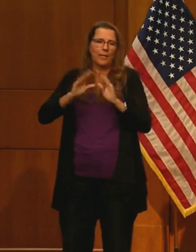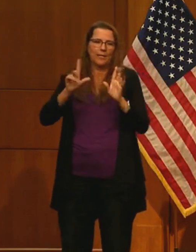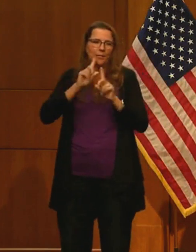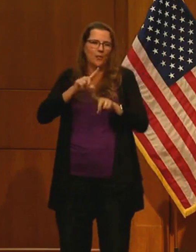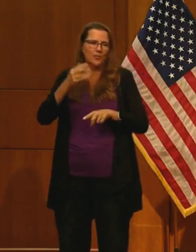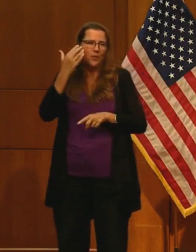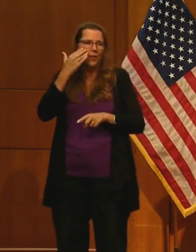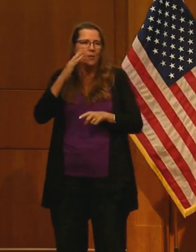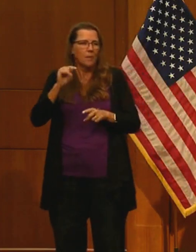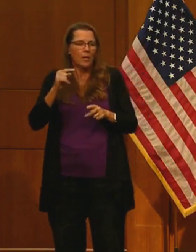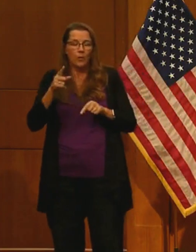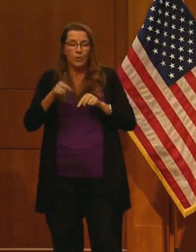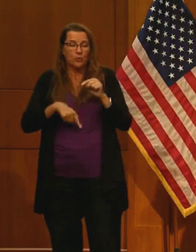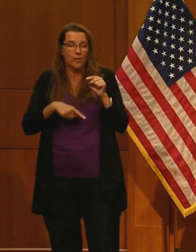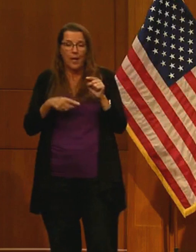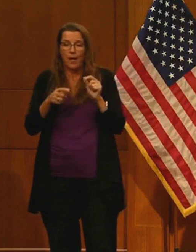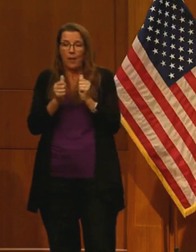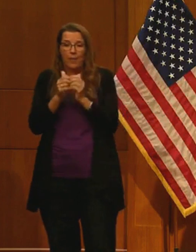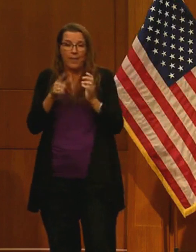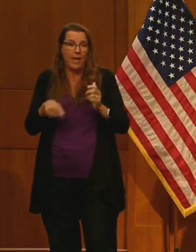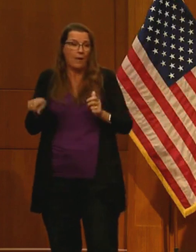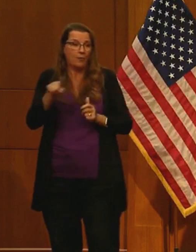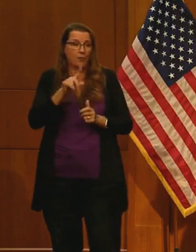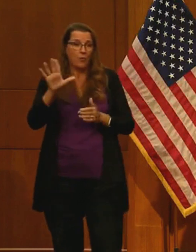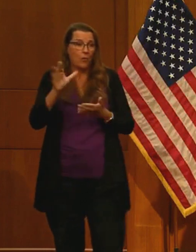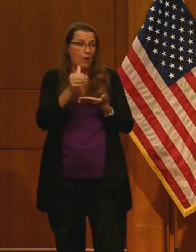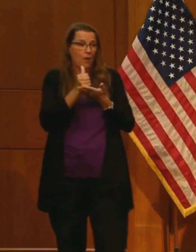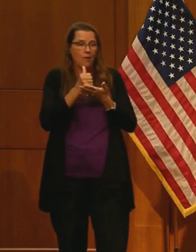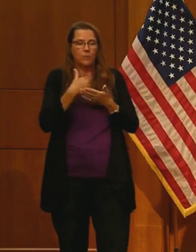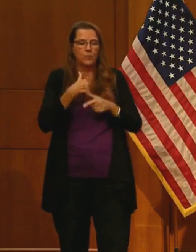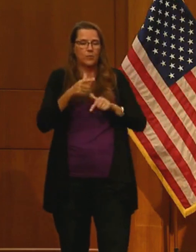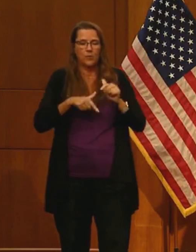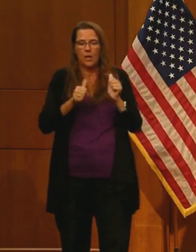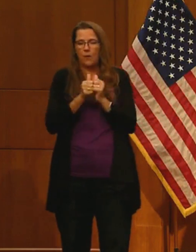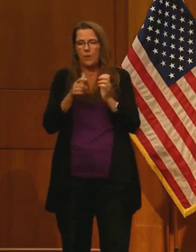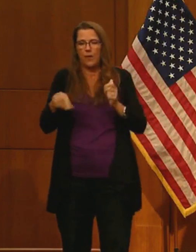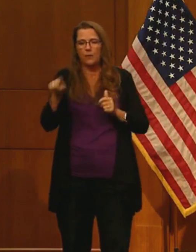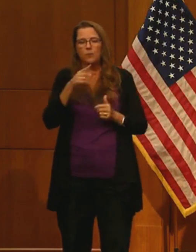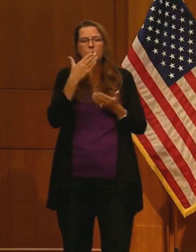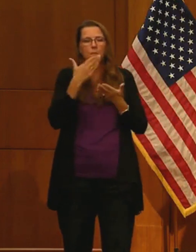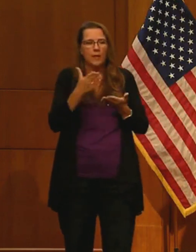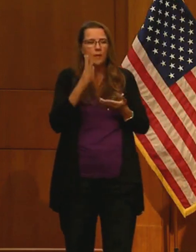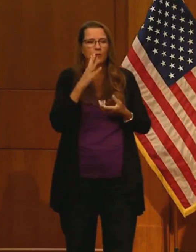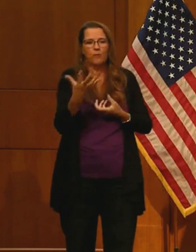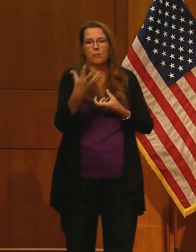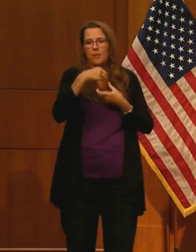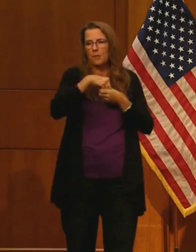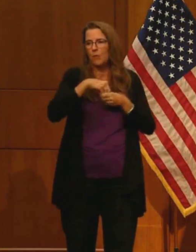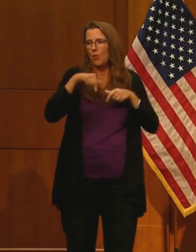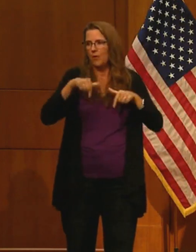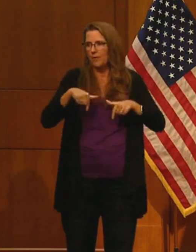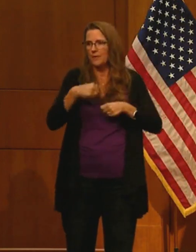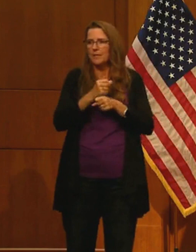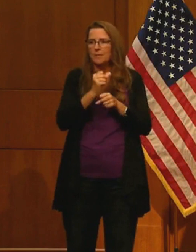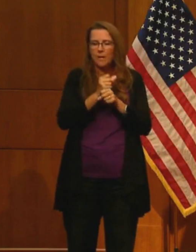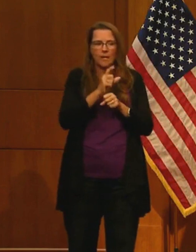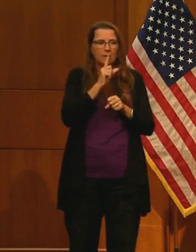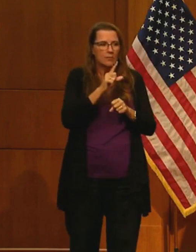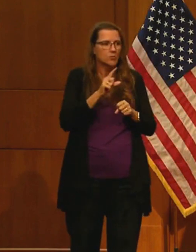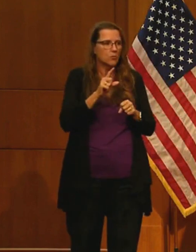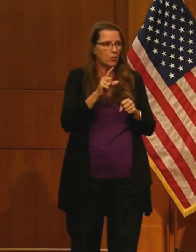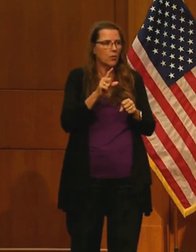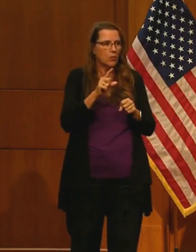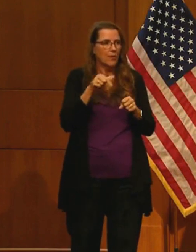so I really appreciate moving forward, you all being part of this and making sure that Virginians get